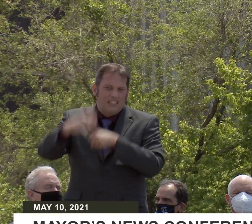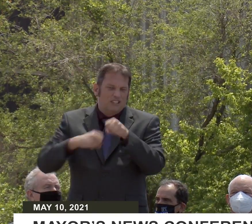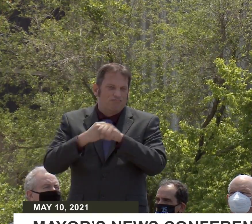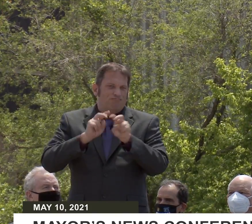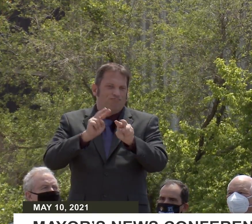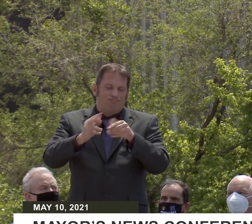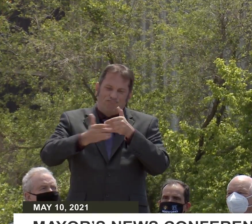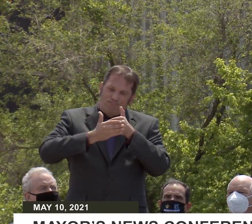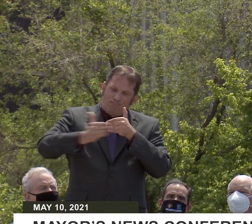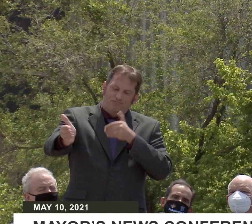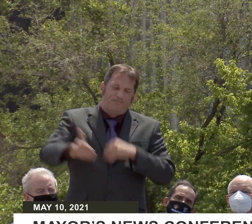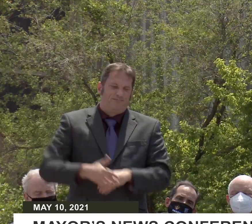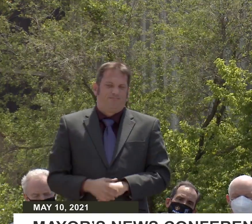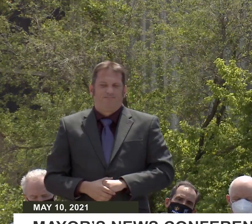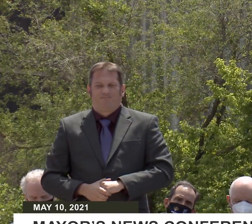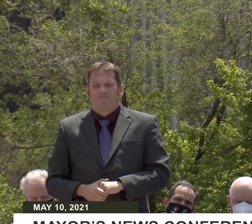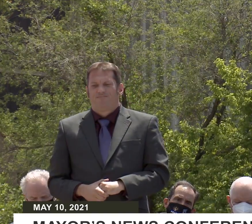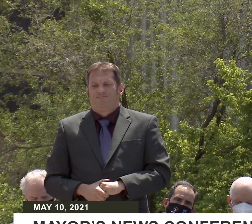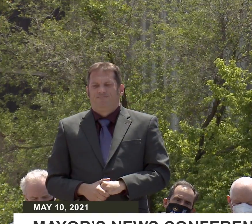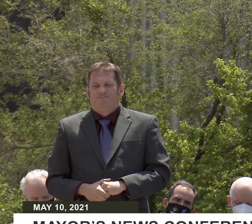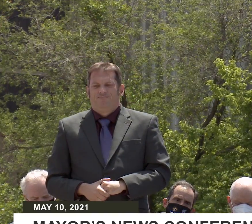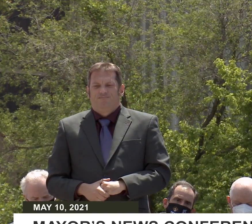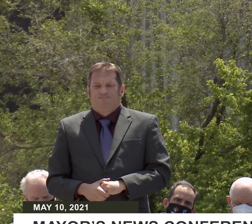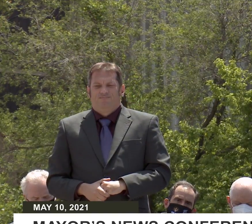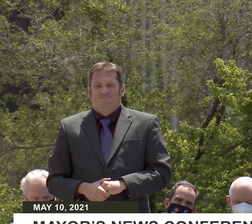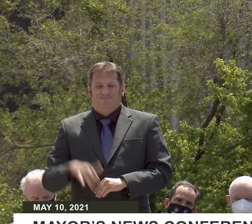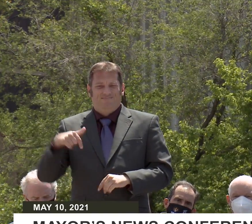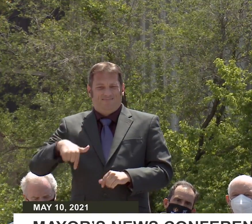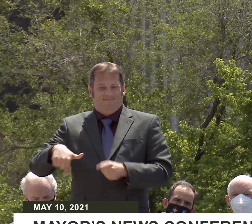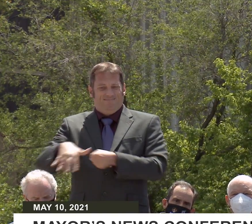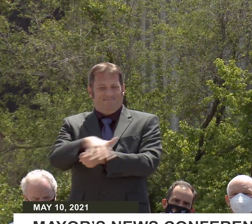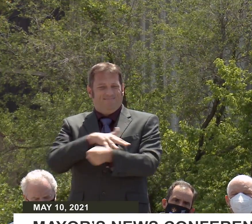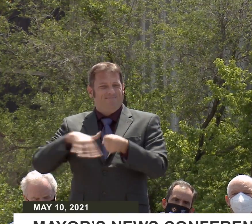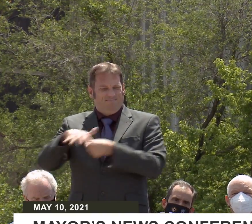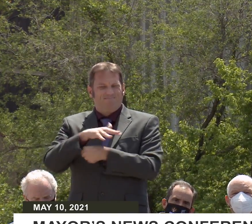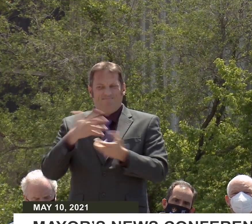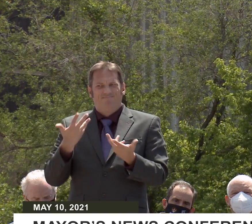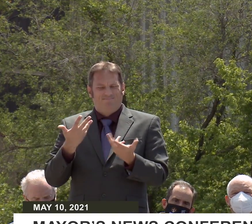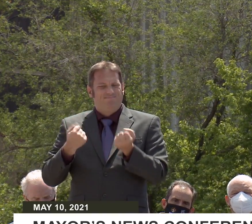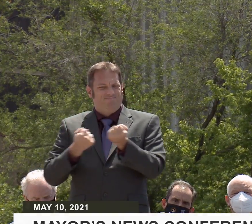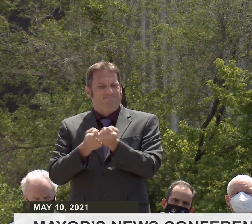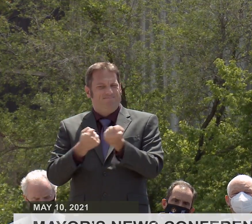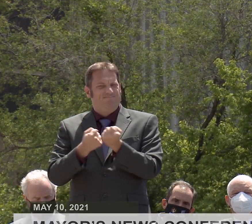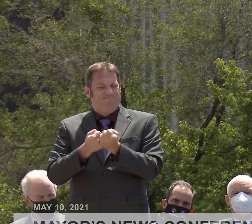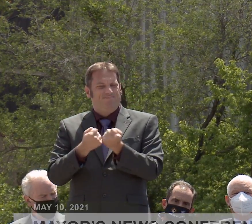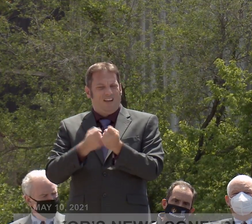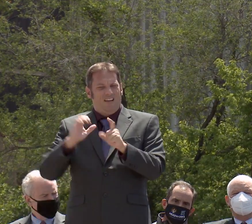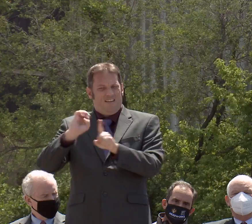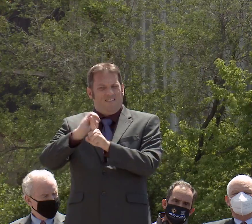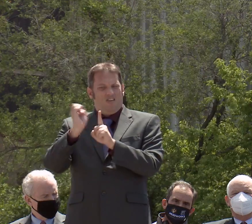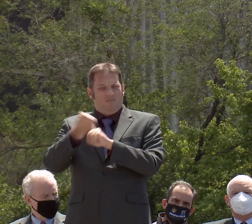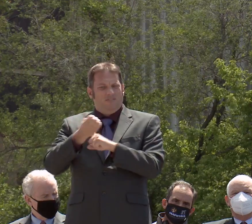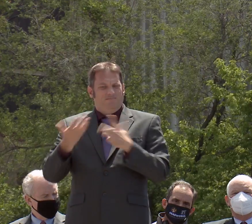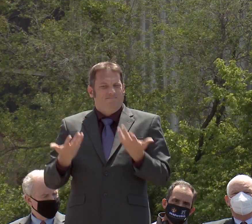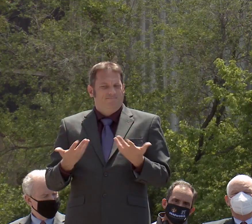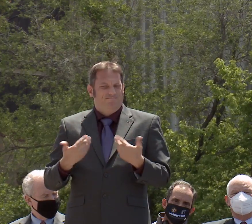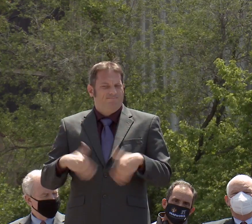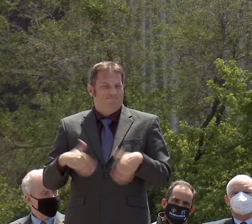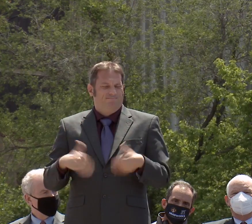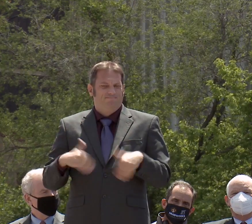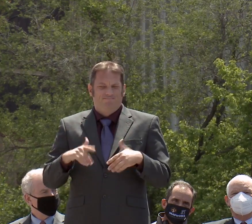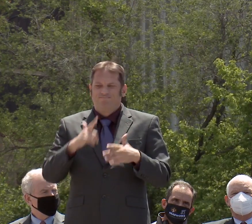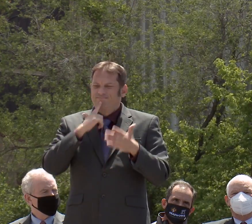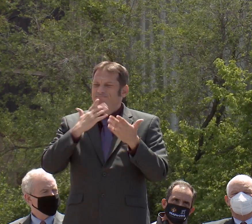as a region to protect our environment and to support our residents. Thank you all for your part in making this day possible. And with that, I'm